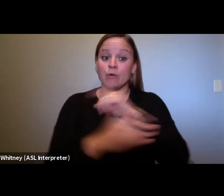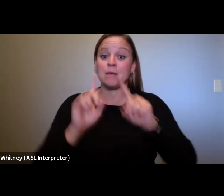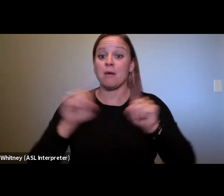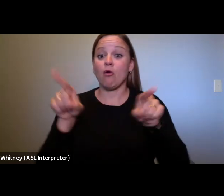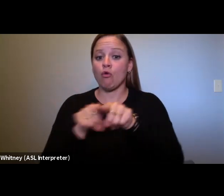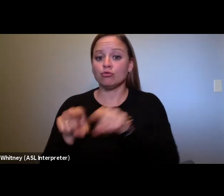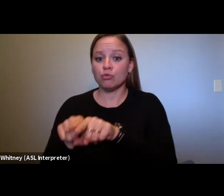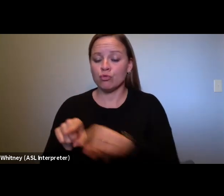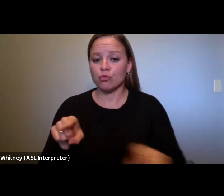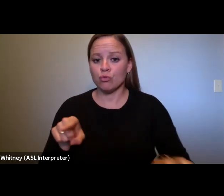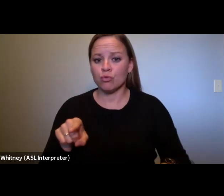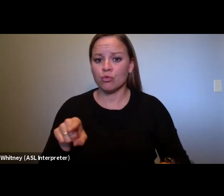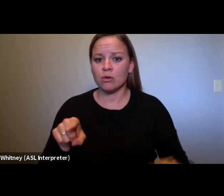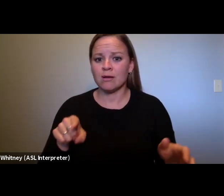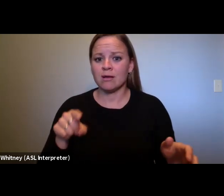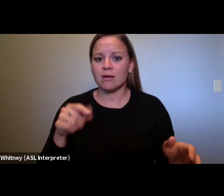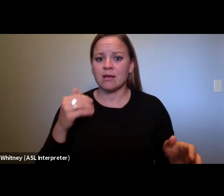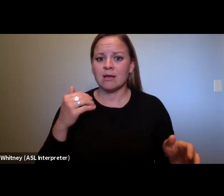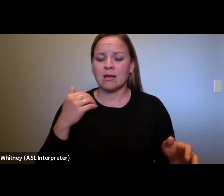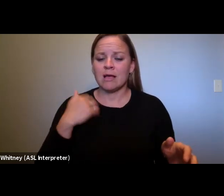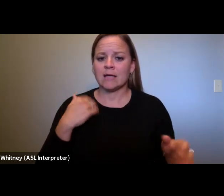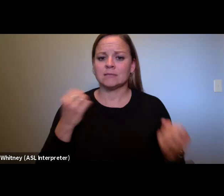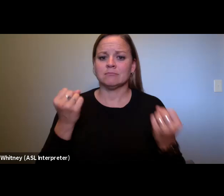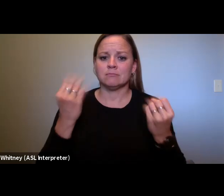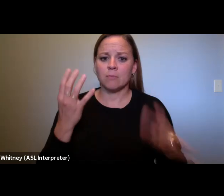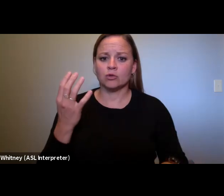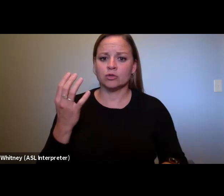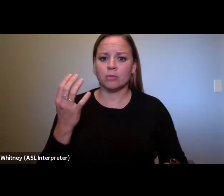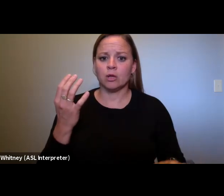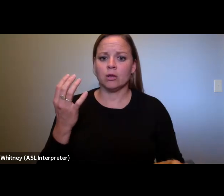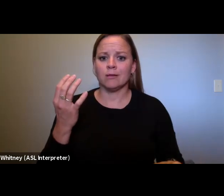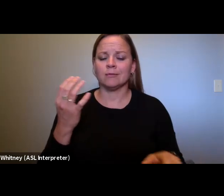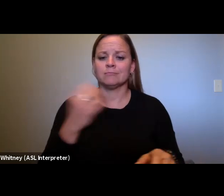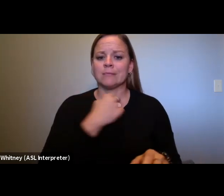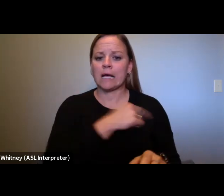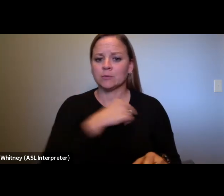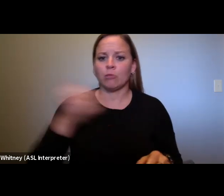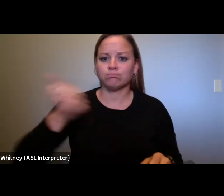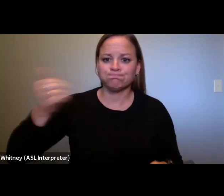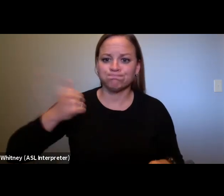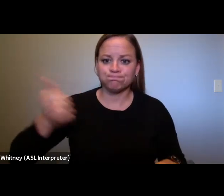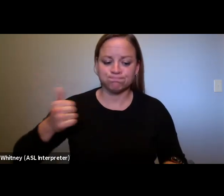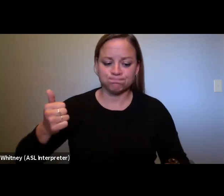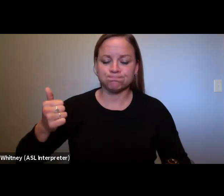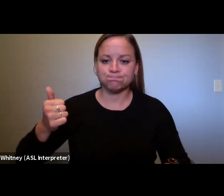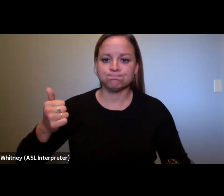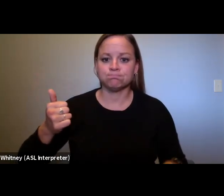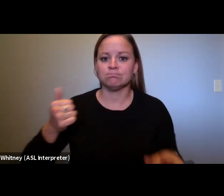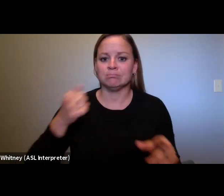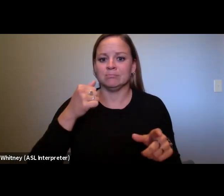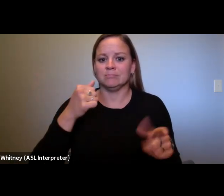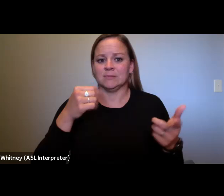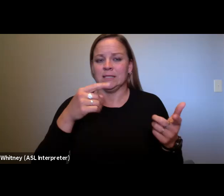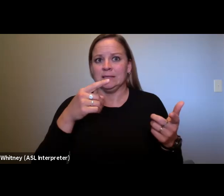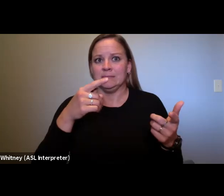been, has multiple hospital readmissions. So they have been in and out of the emergency rooms because they don't have a home,